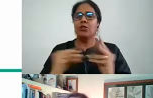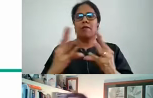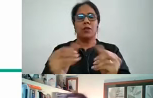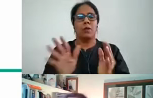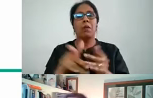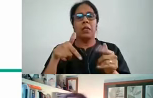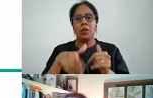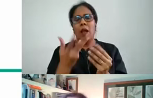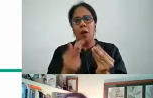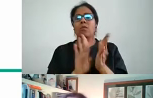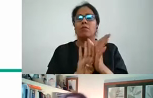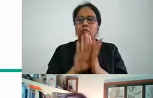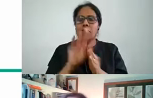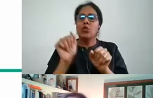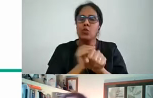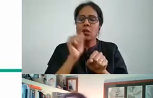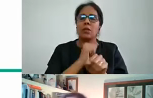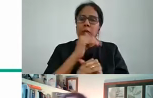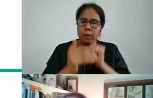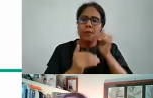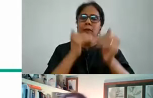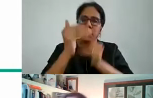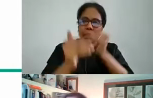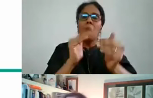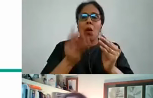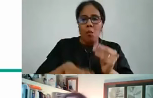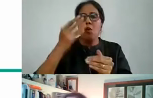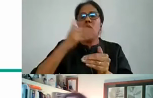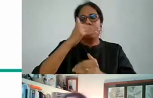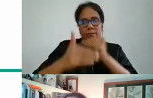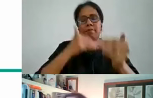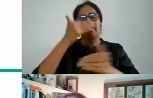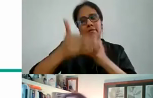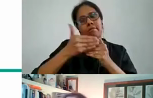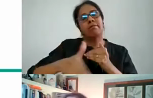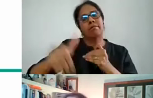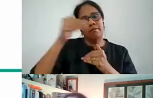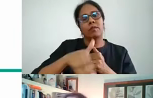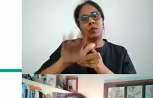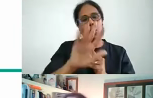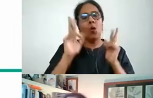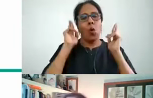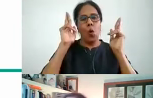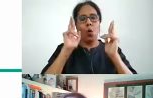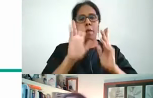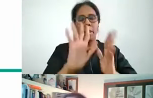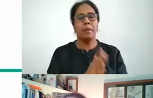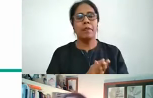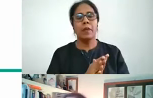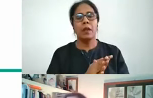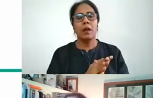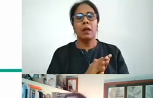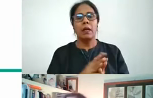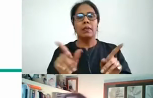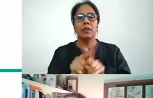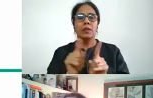development. And we anticipate more to continue. One of those is wildland sensing